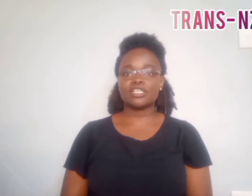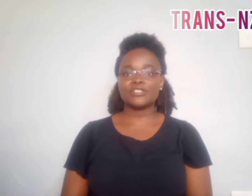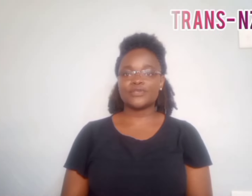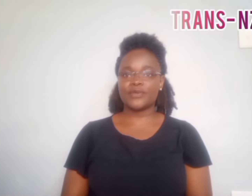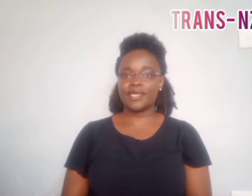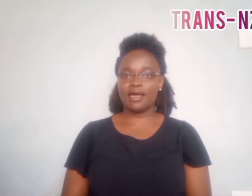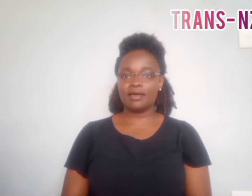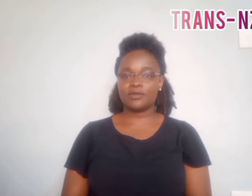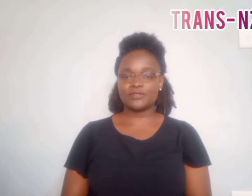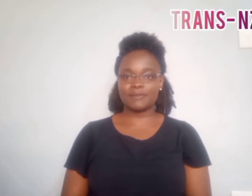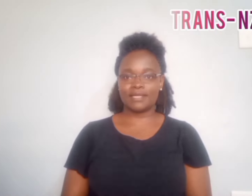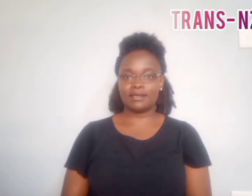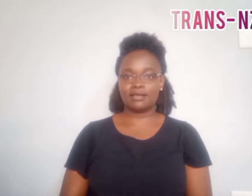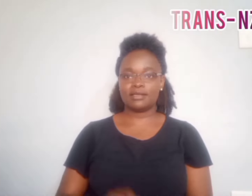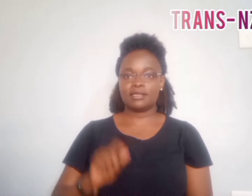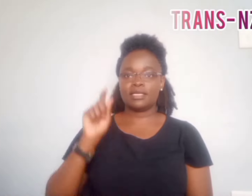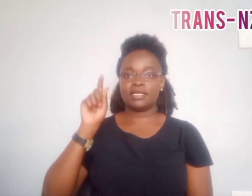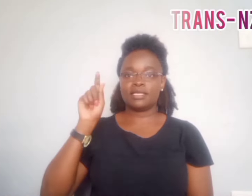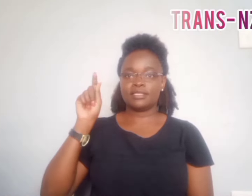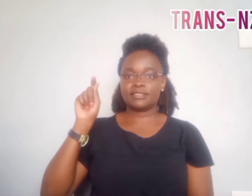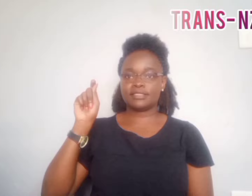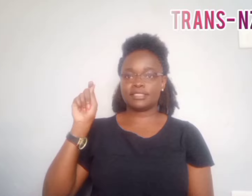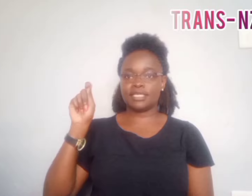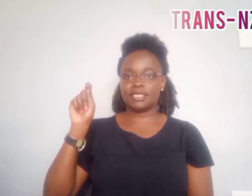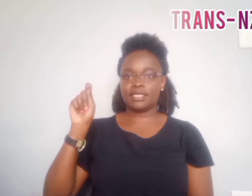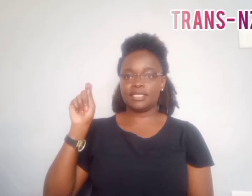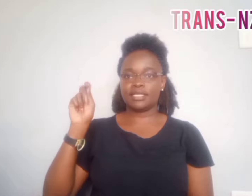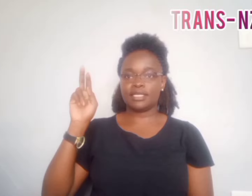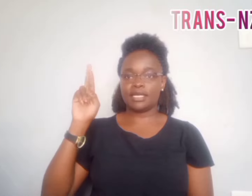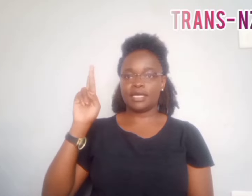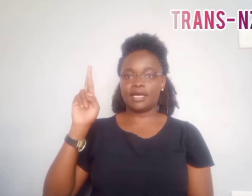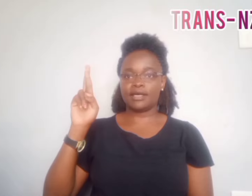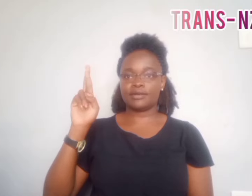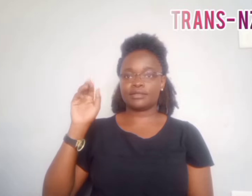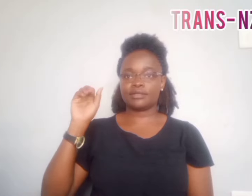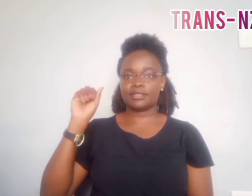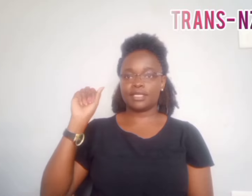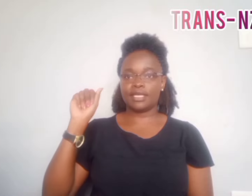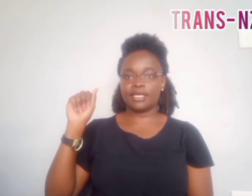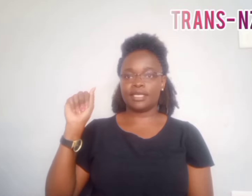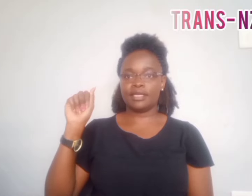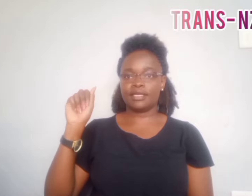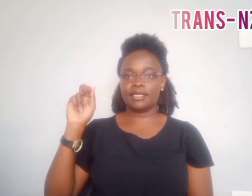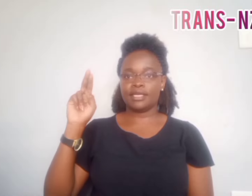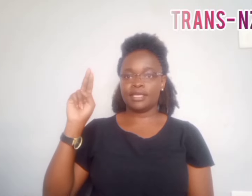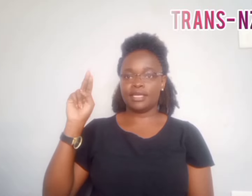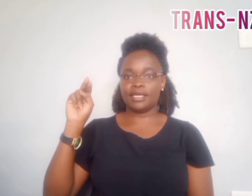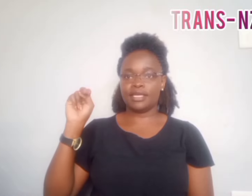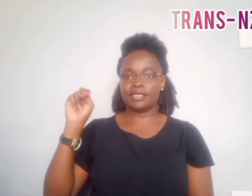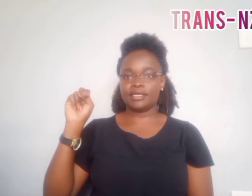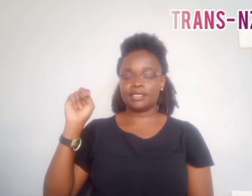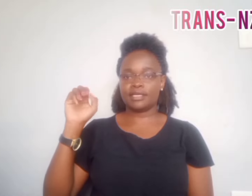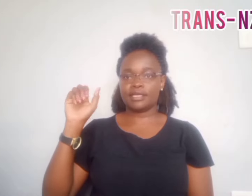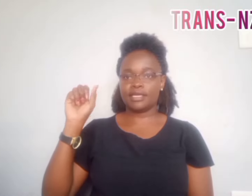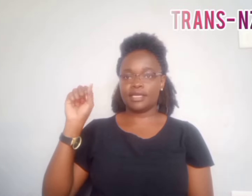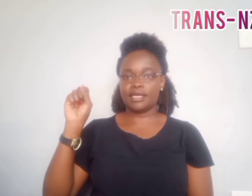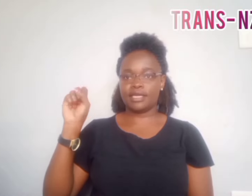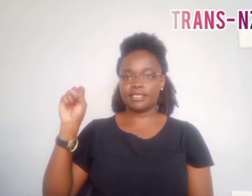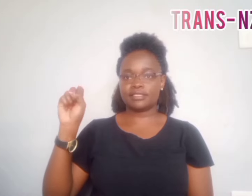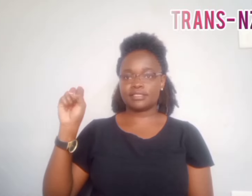Trans Nzoia, you spell T R A N S